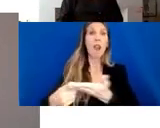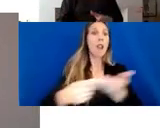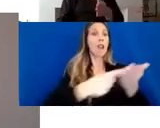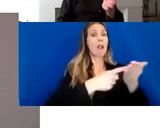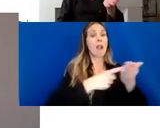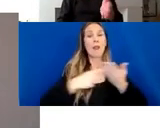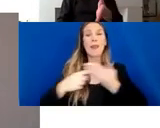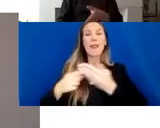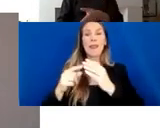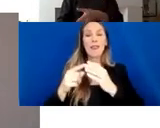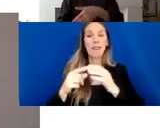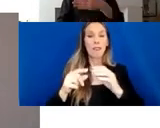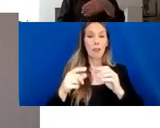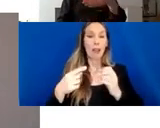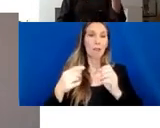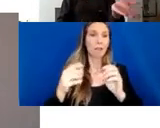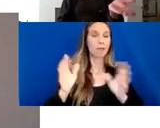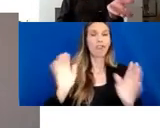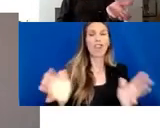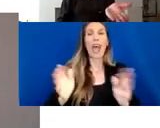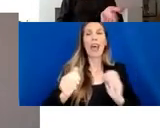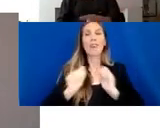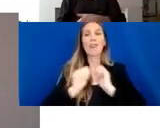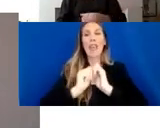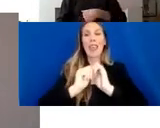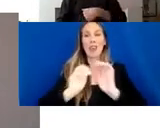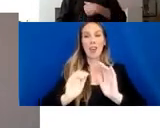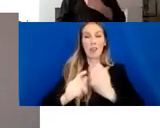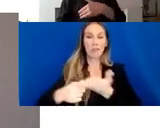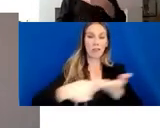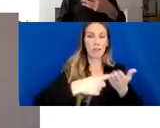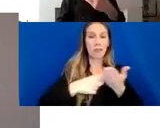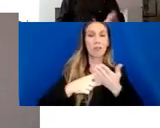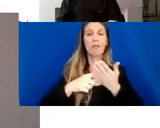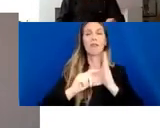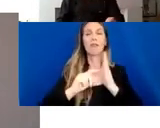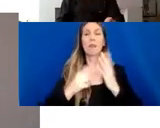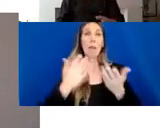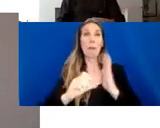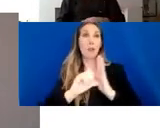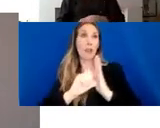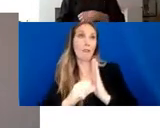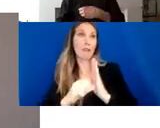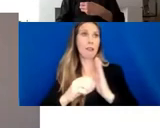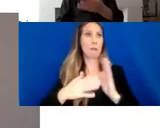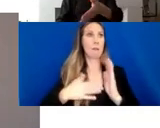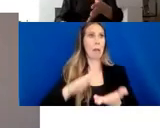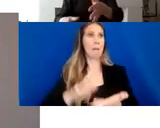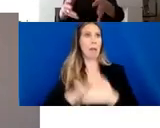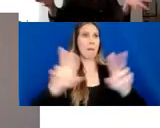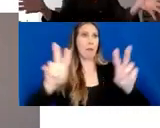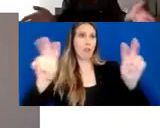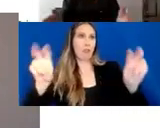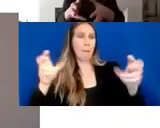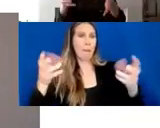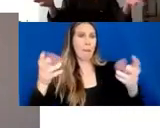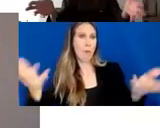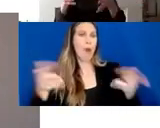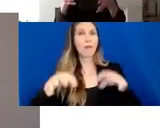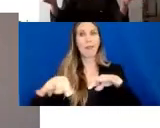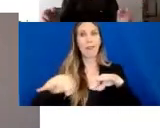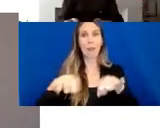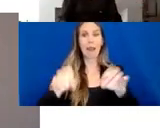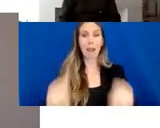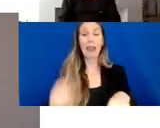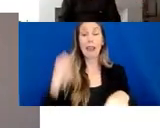other. Well, you know, let me just kind of highlight in advance what my paper was about. You have some common